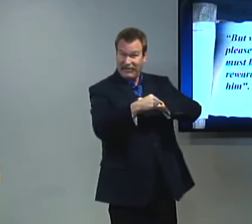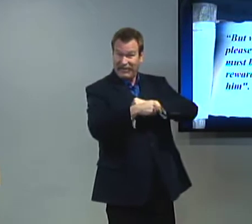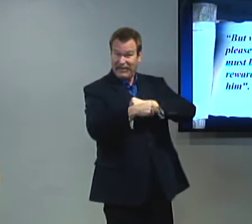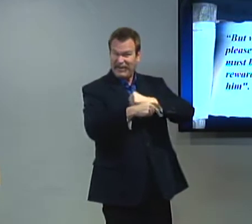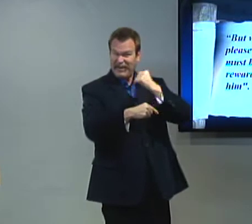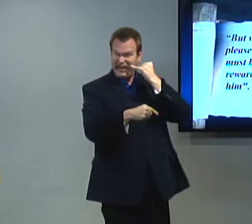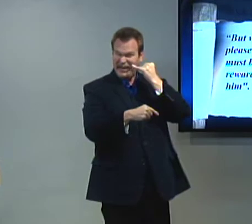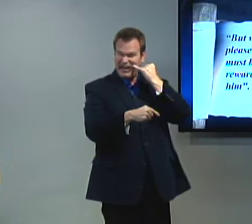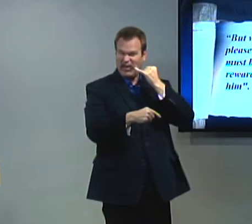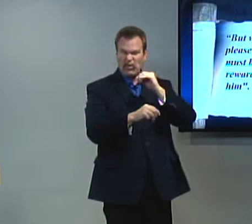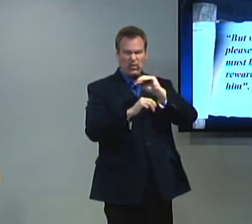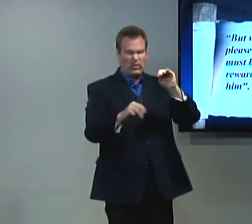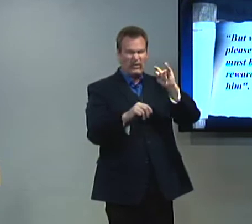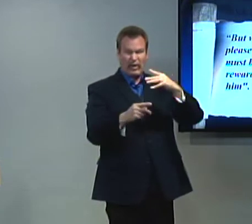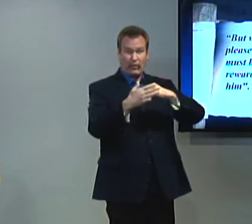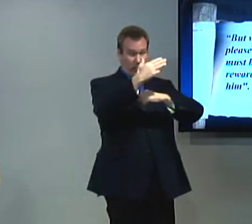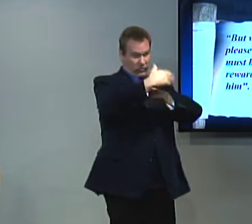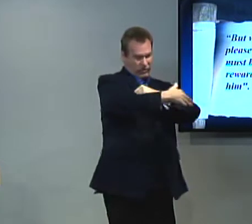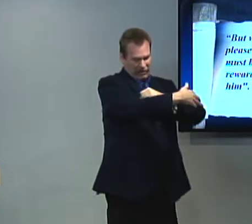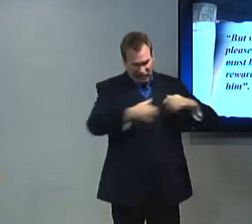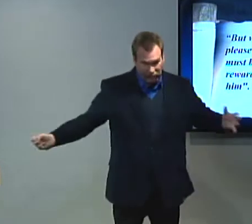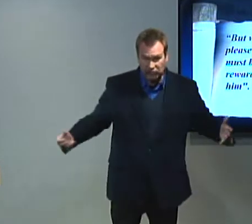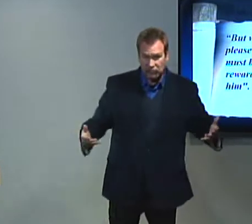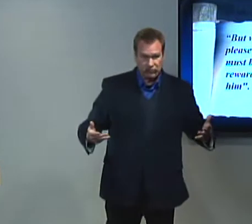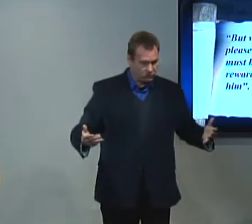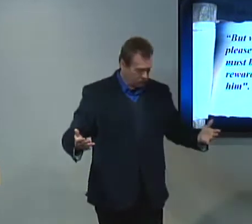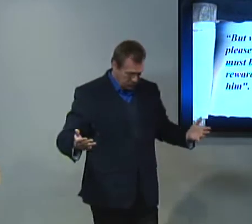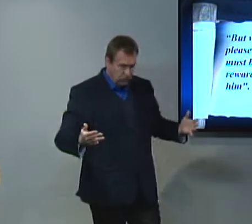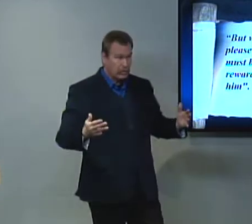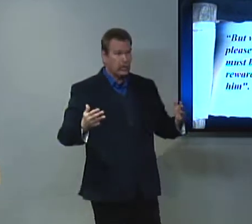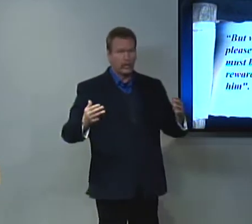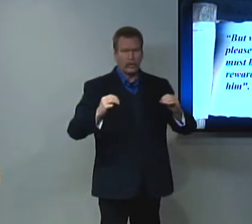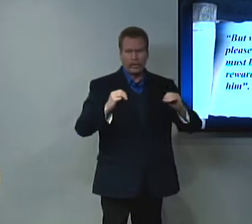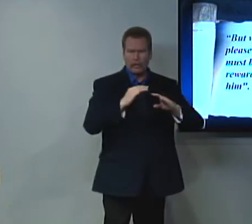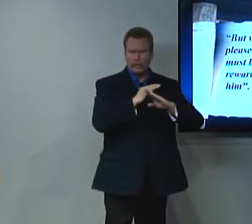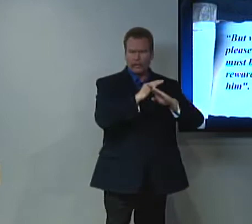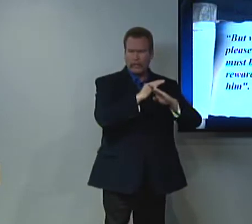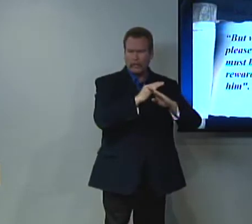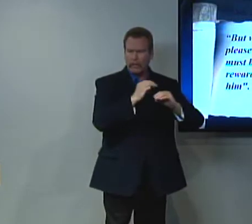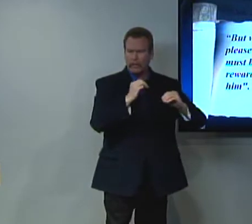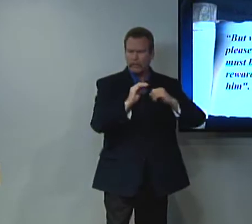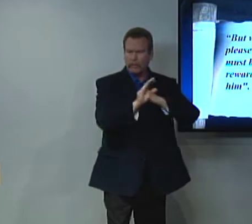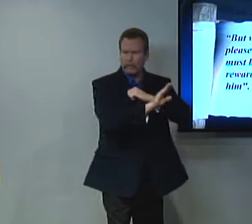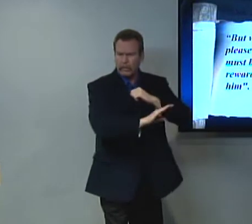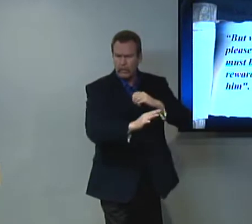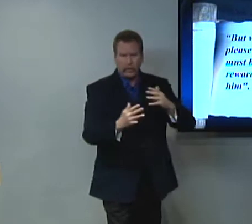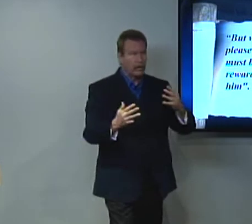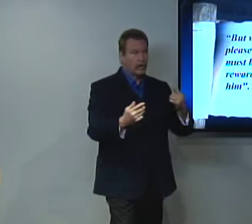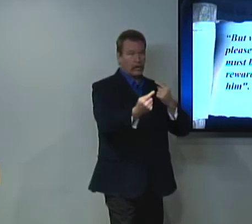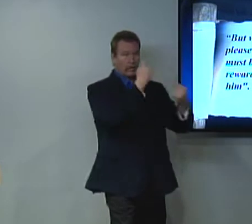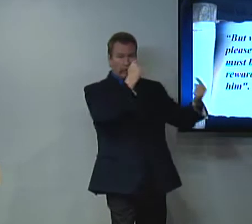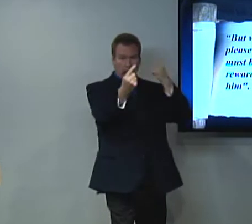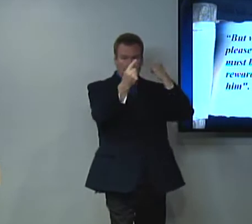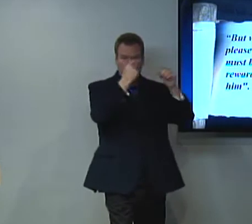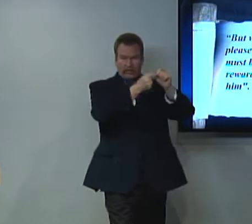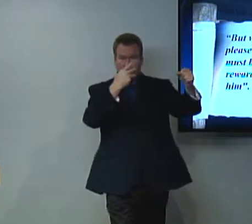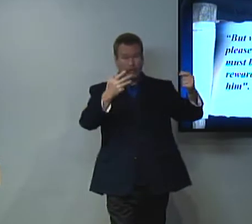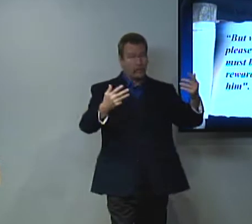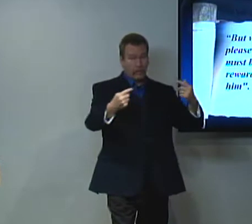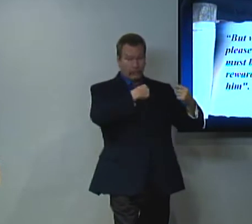So remember, think of that soldier. If he did not have that shield of faith, if he had nothing, he would have absolutely no defense against the enemy.